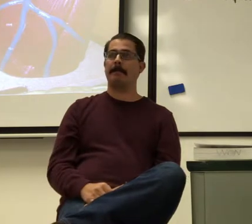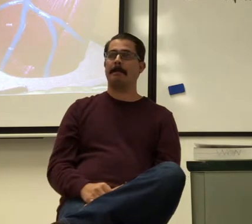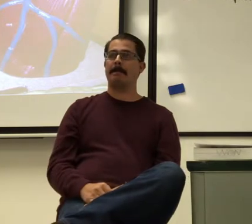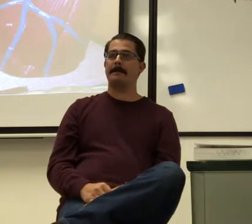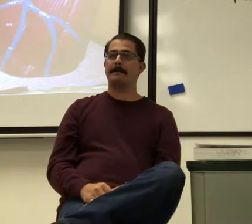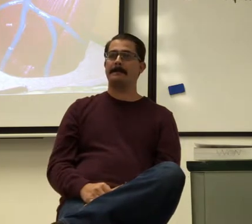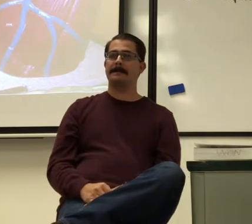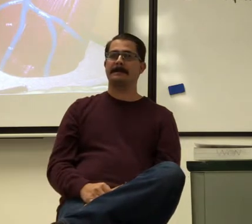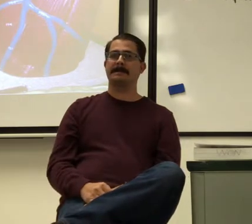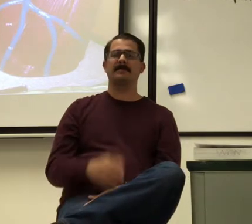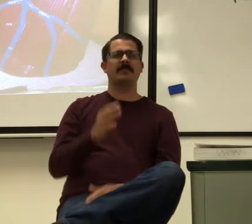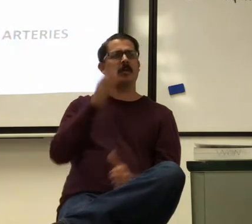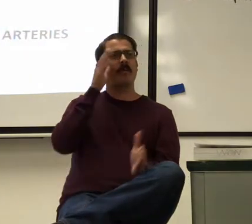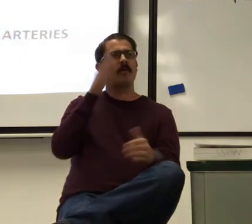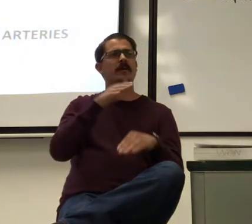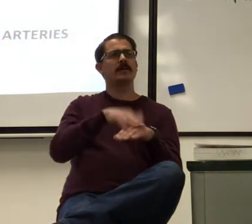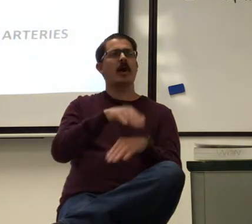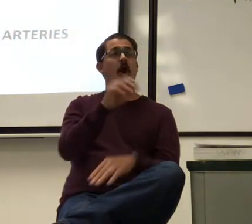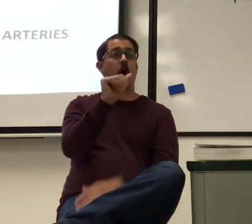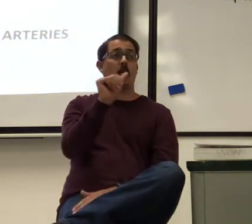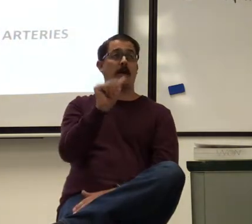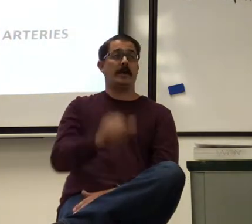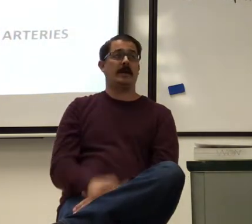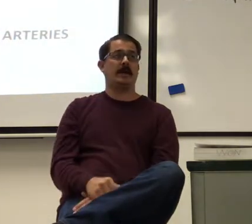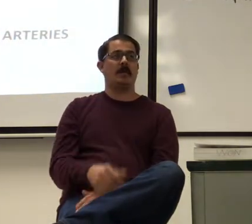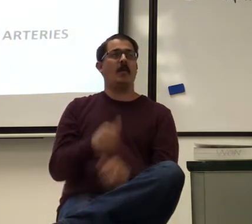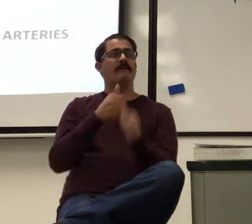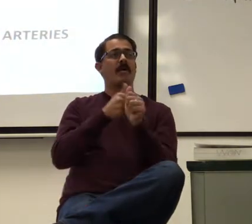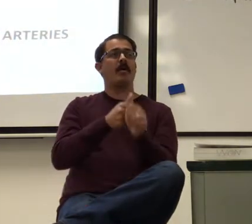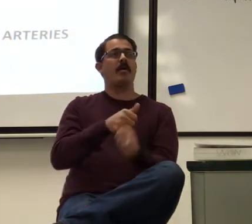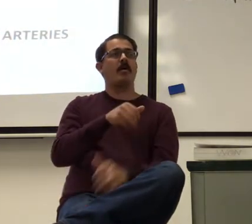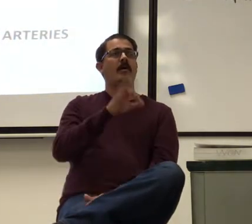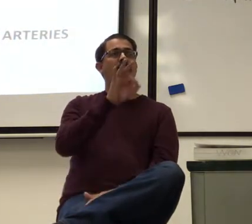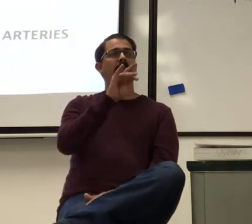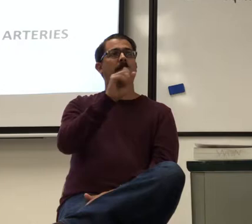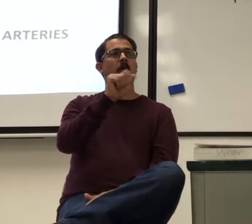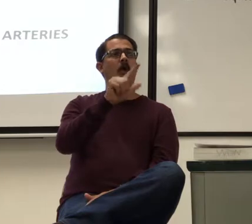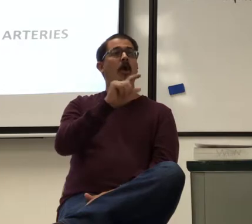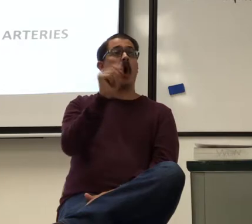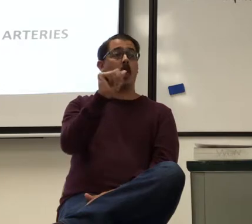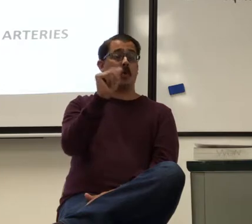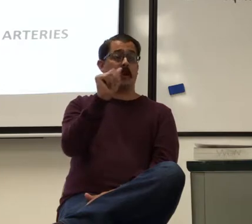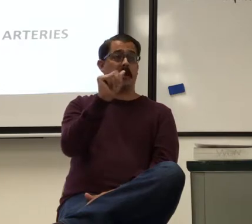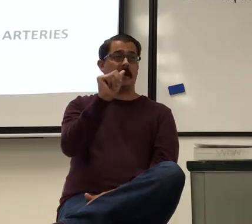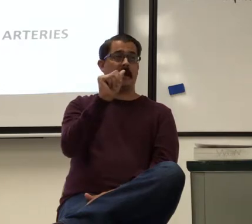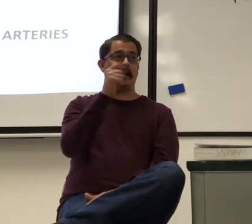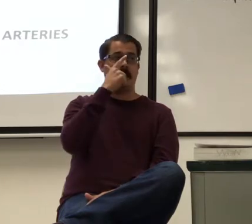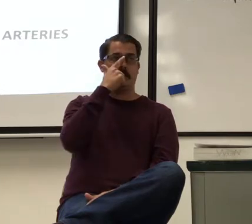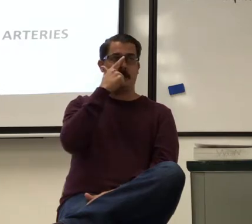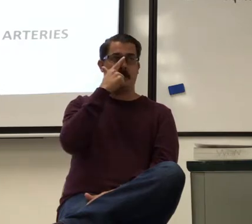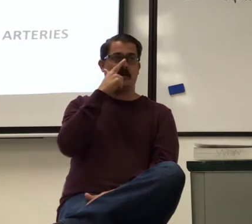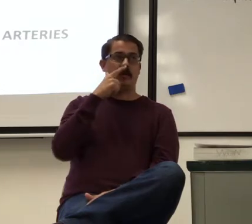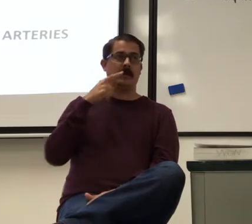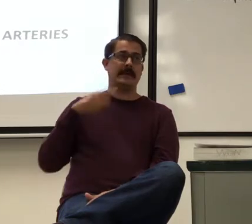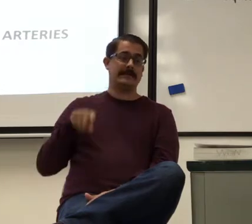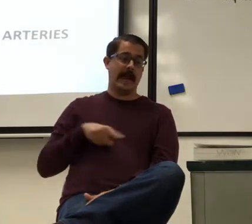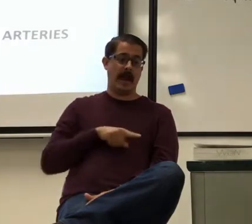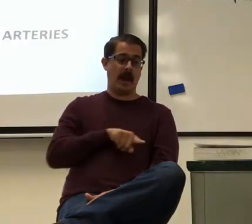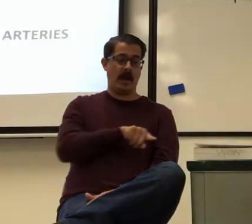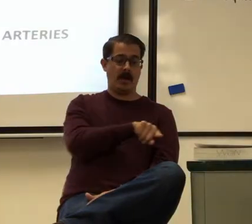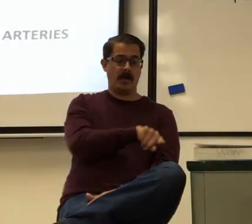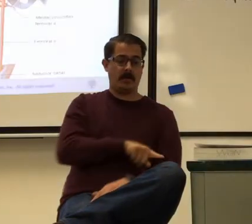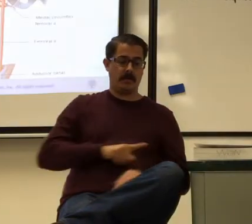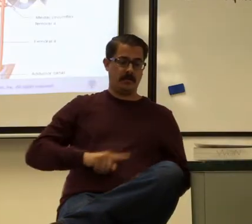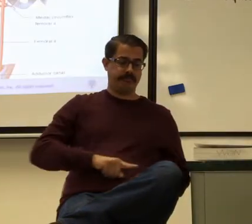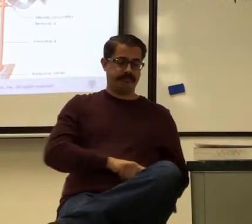Let's focus on the arteries, and let's follow the femoral vein, femoral artery, down the front of the